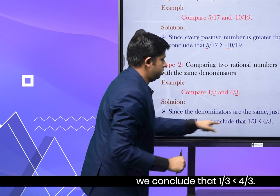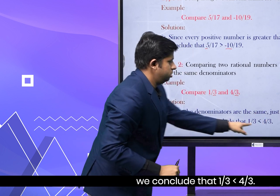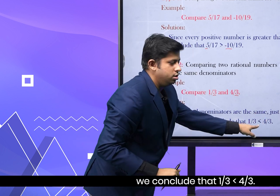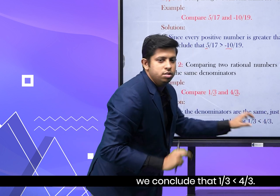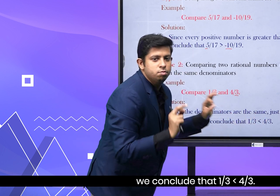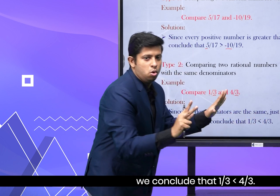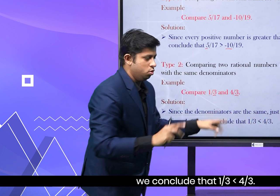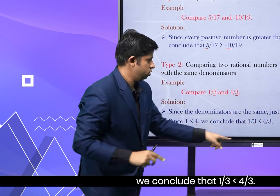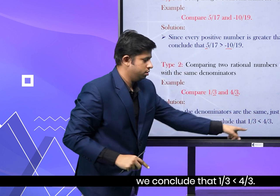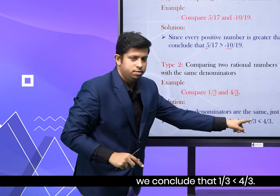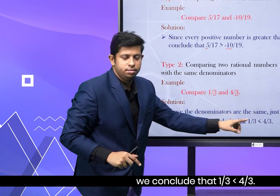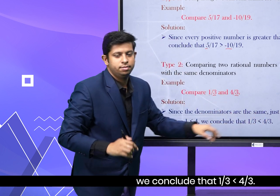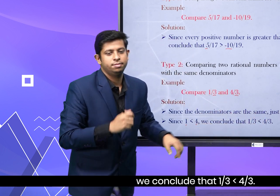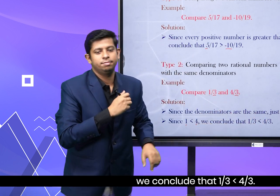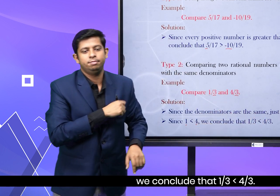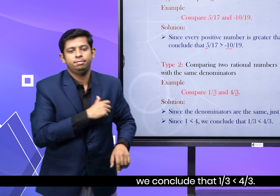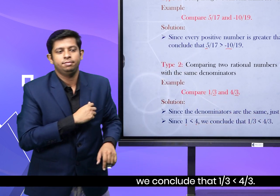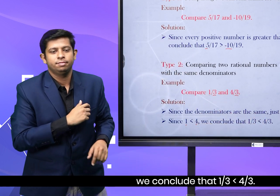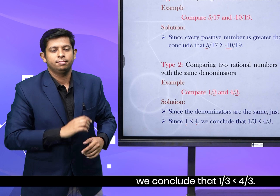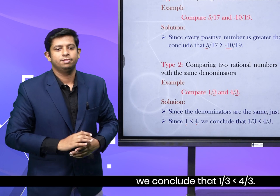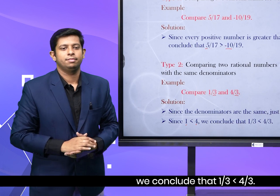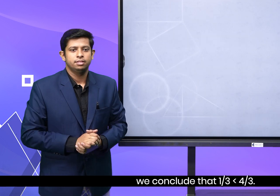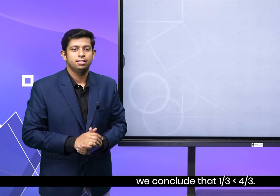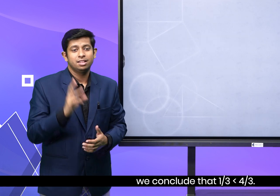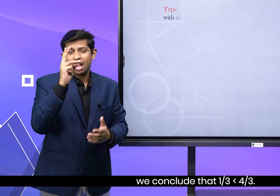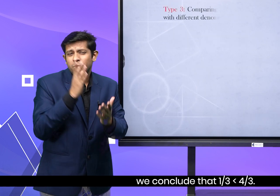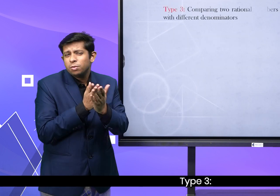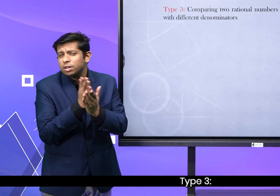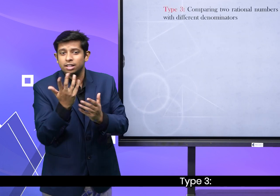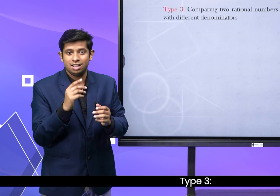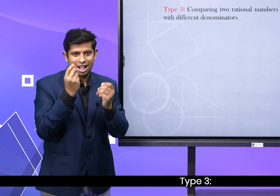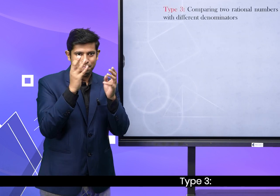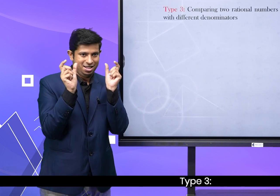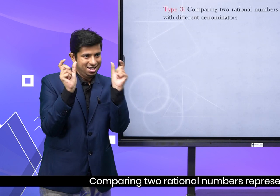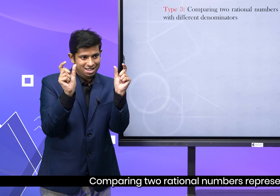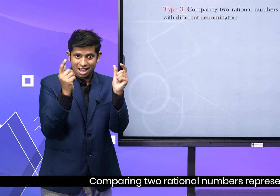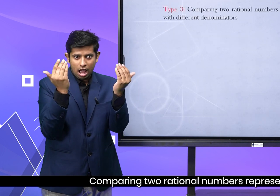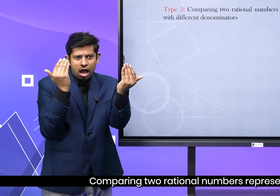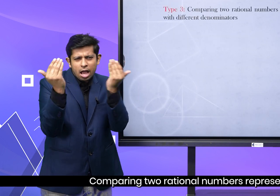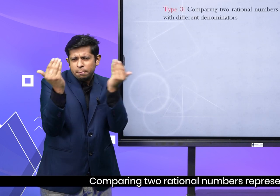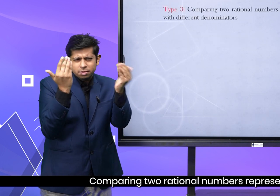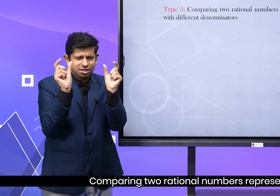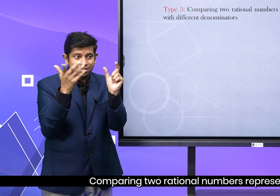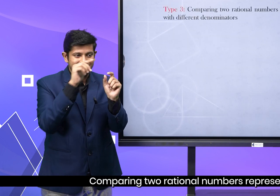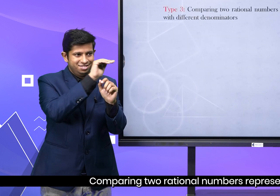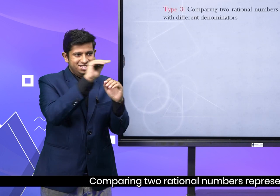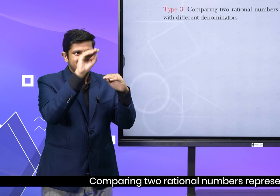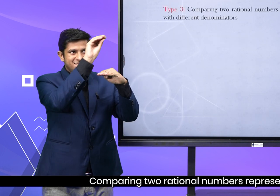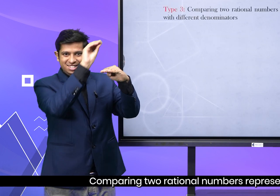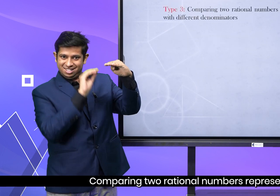3. Type 3. Comparing two rational numbers represented by